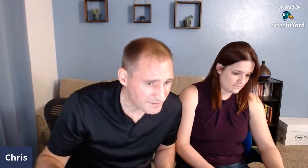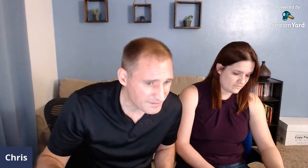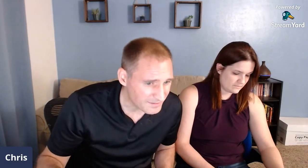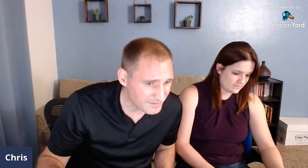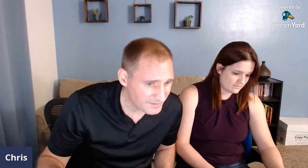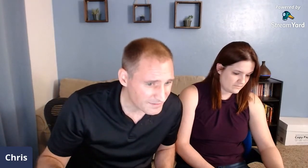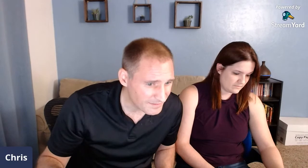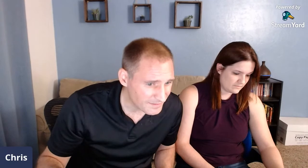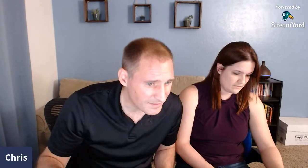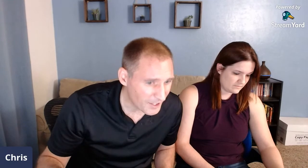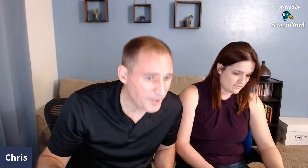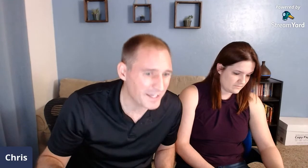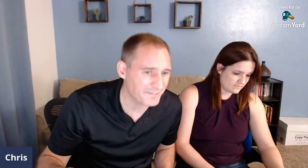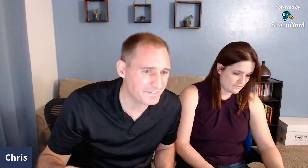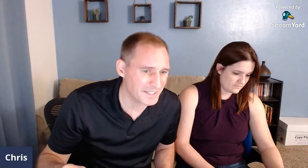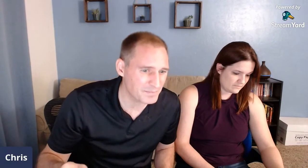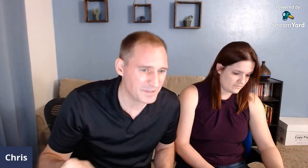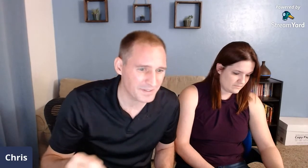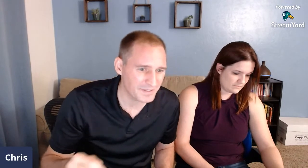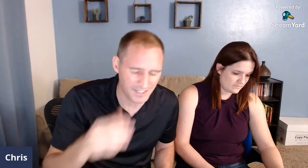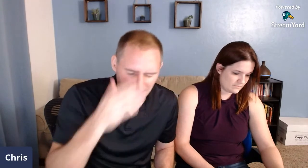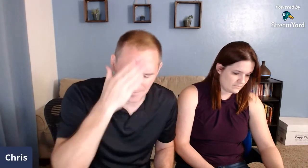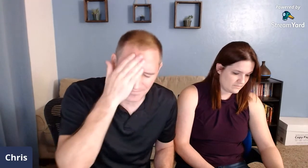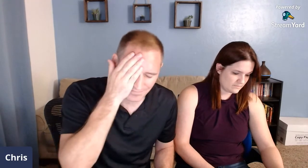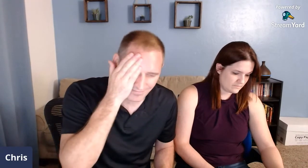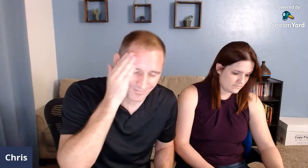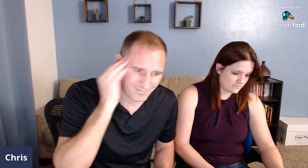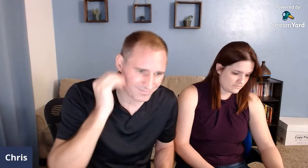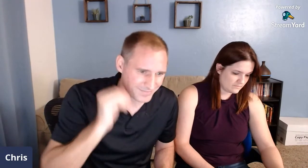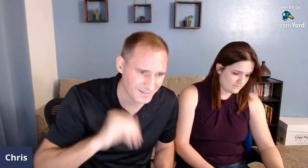Anna, oh yeah, Flip.